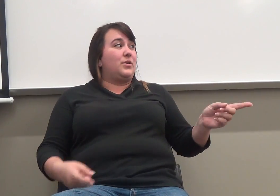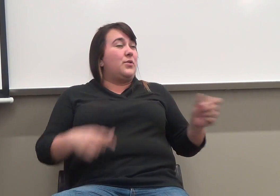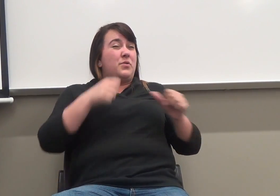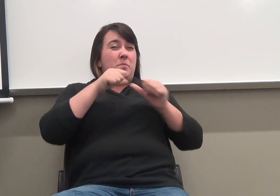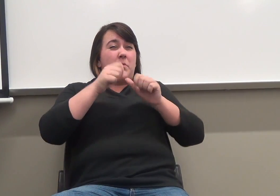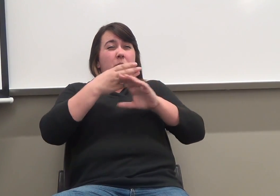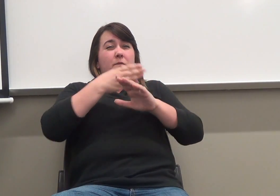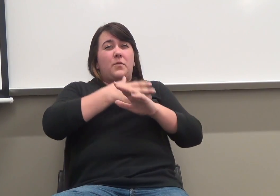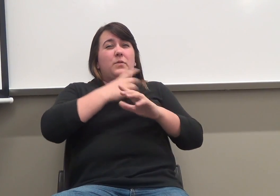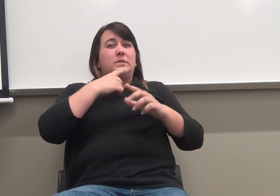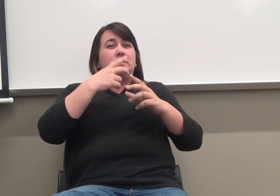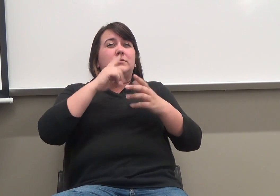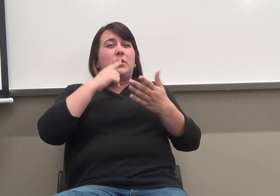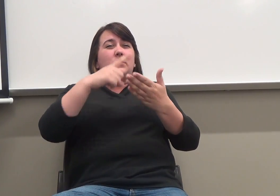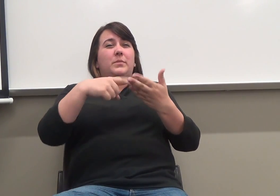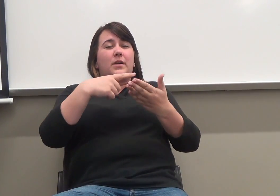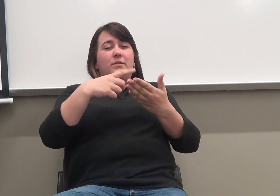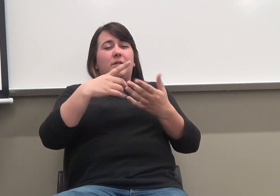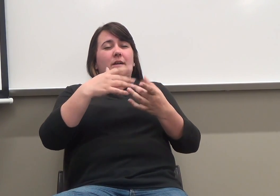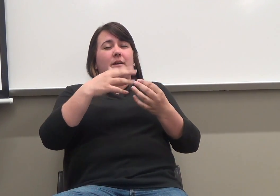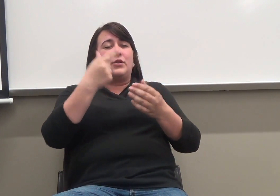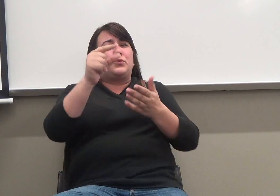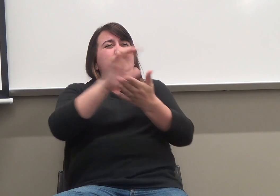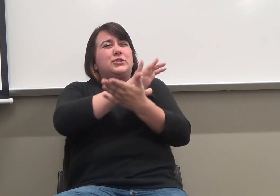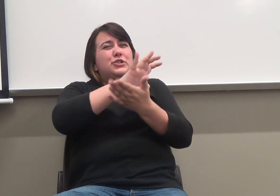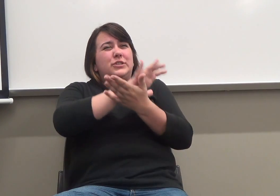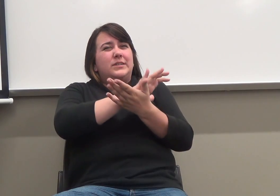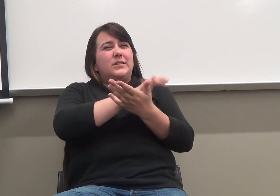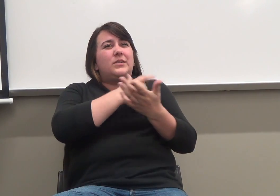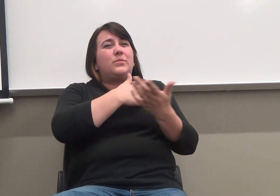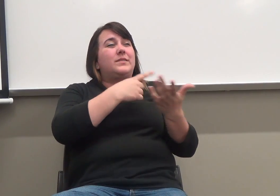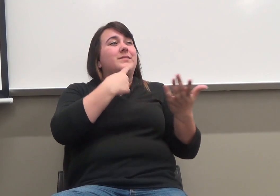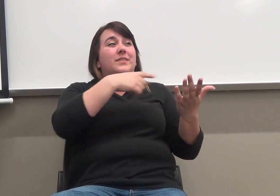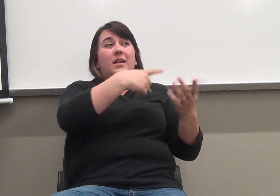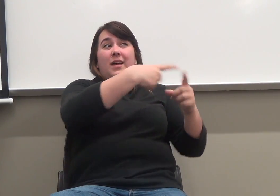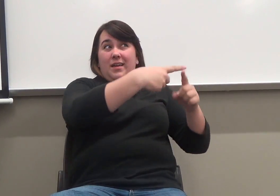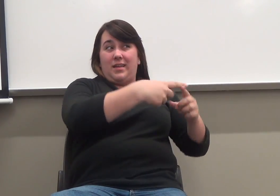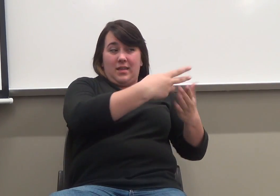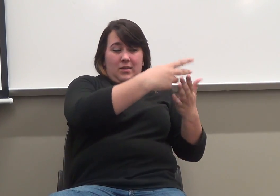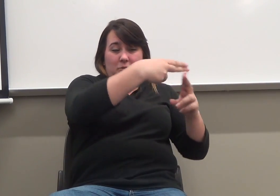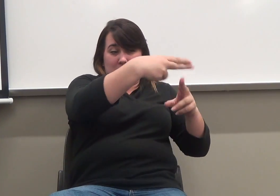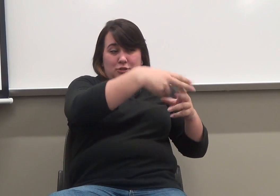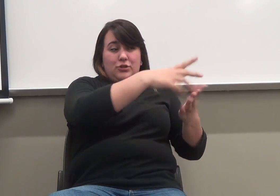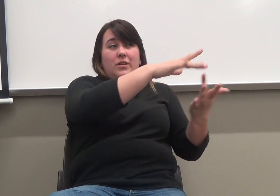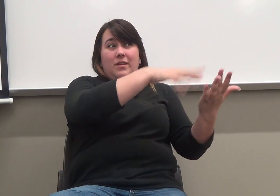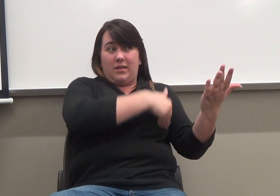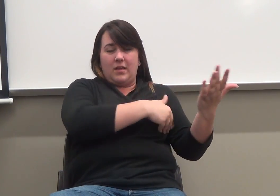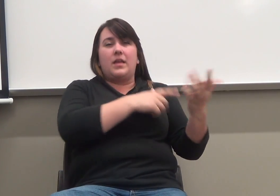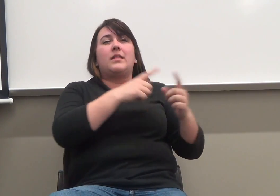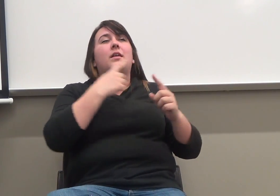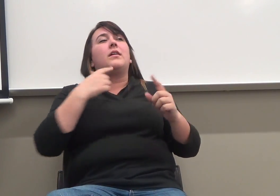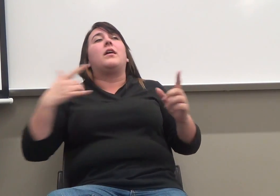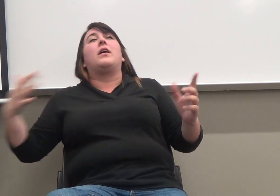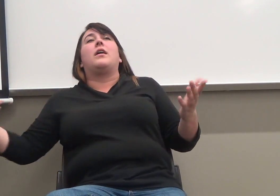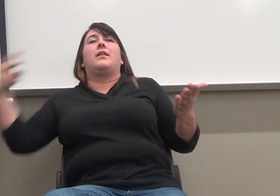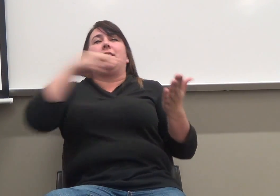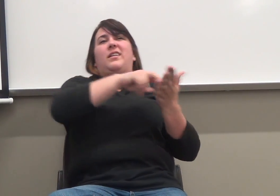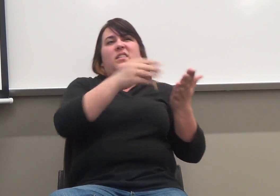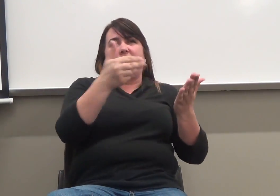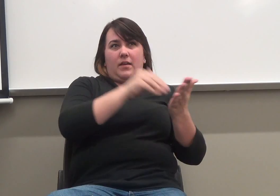come back to some of the stuff on it. Okay, so what I'm looking for